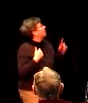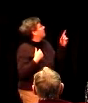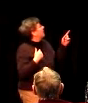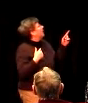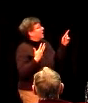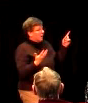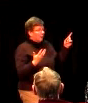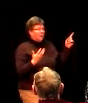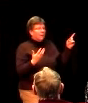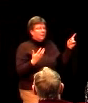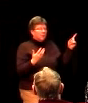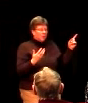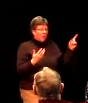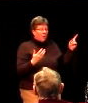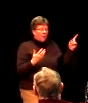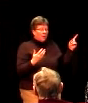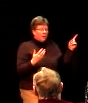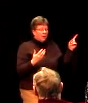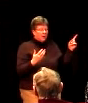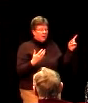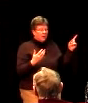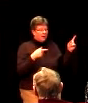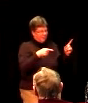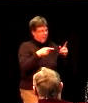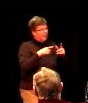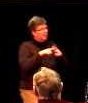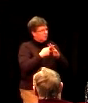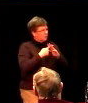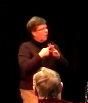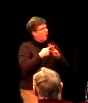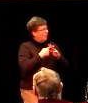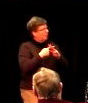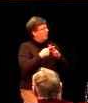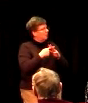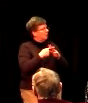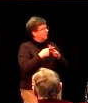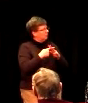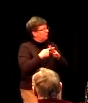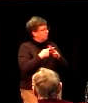And so we're under all this pressure, and so they started sending the bombers out.